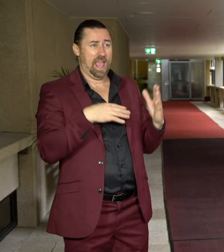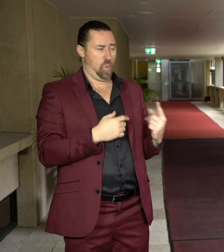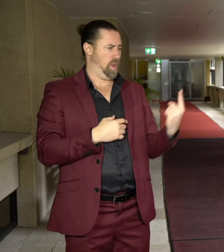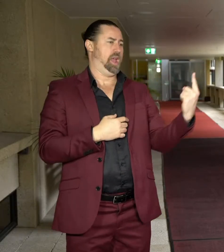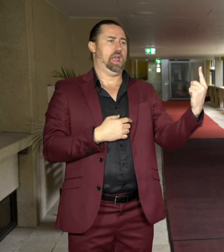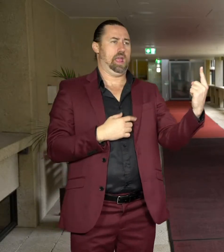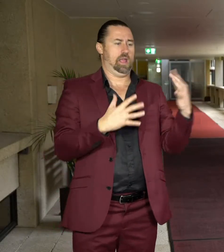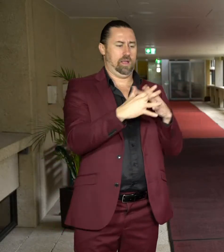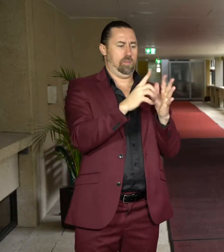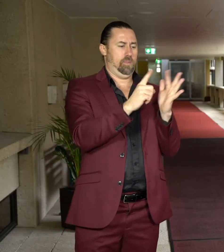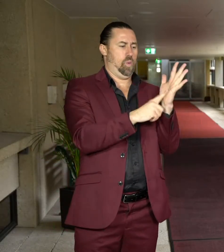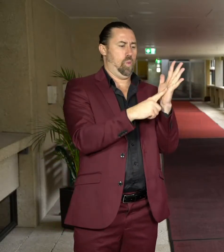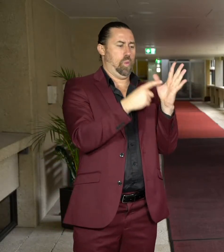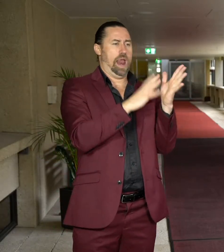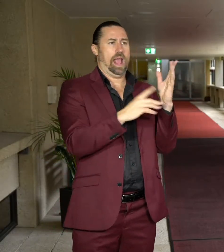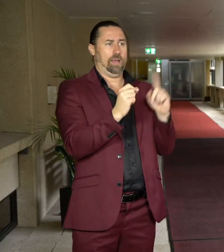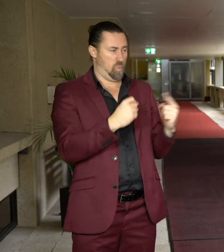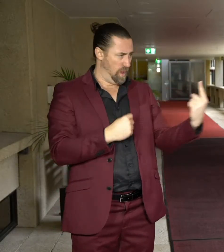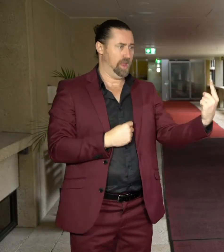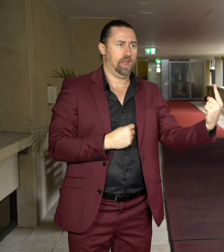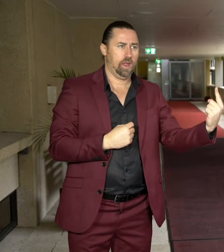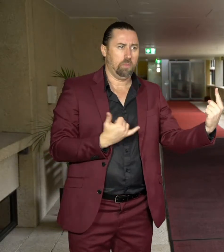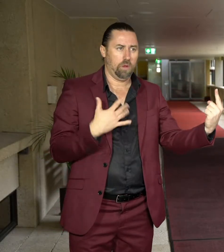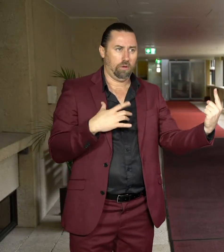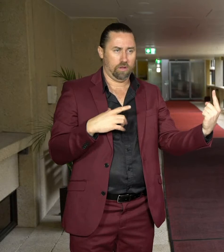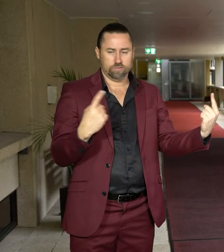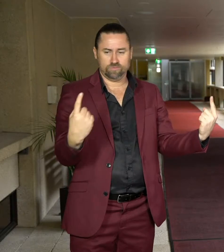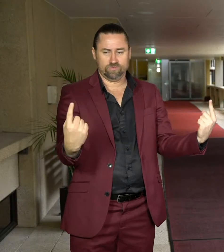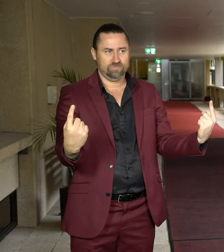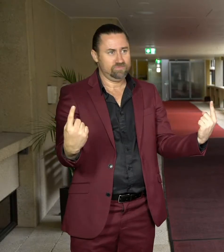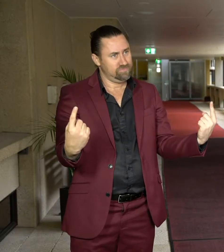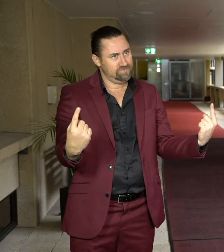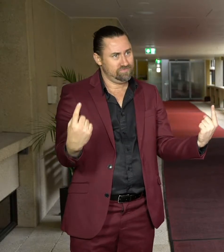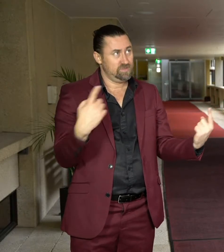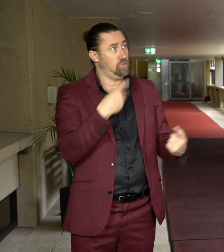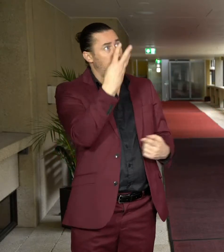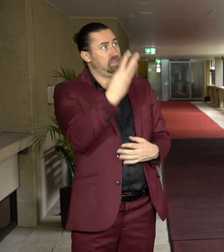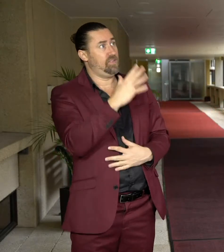just 1,000 bed facility, so you'll have to look at multiple.